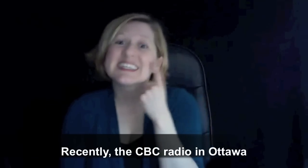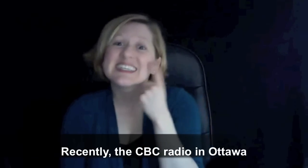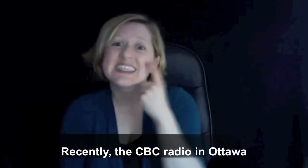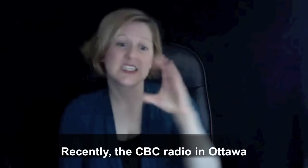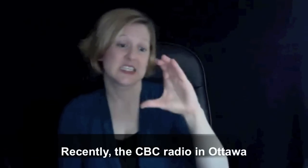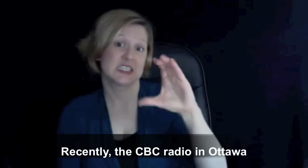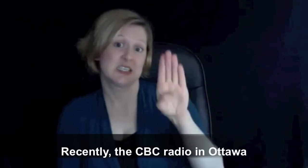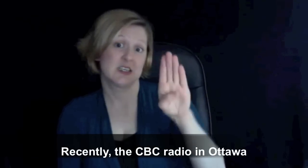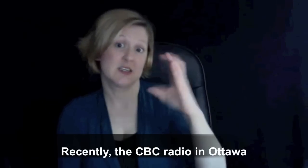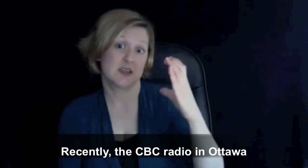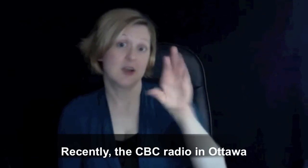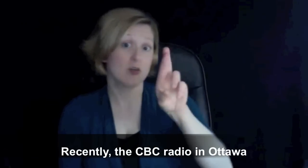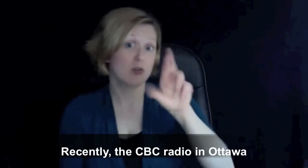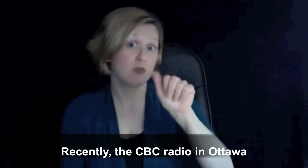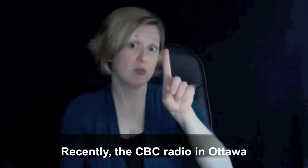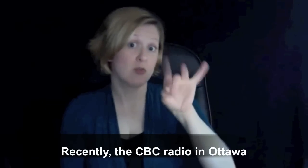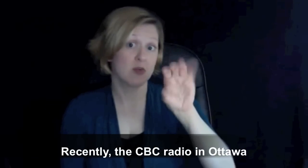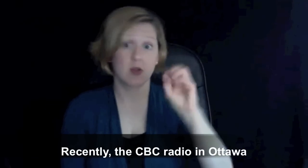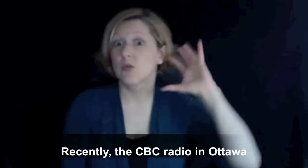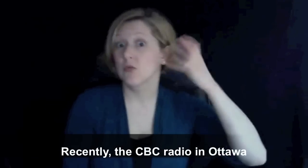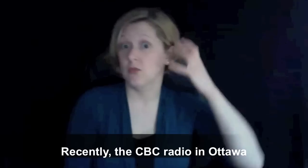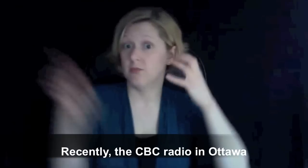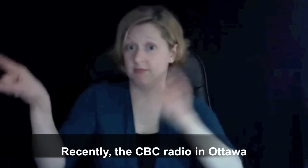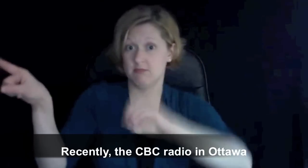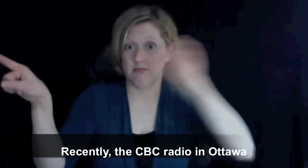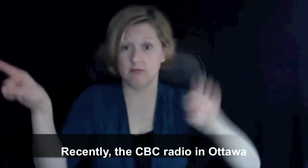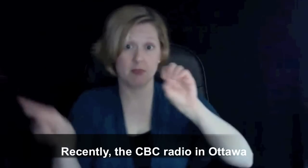Recently, the CBC Radio in Ottawa